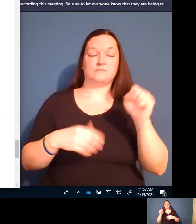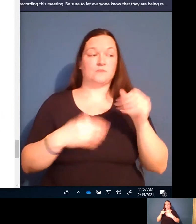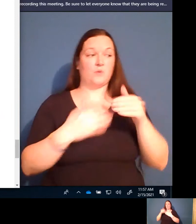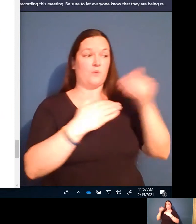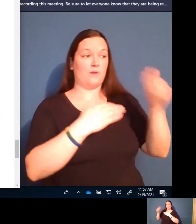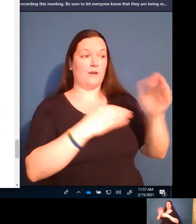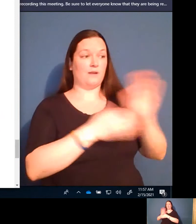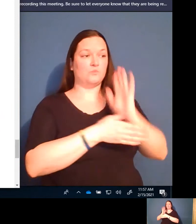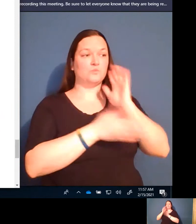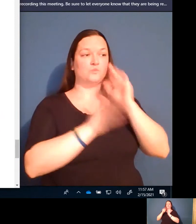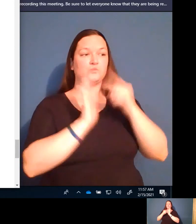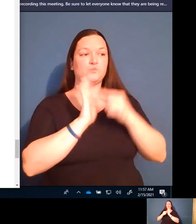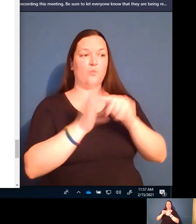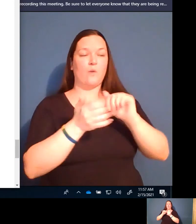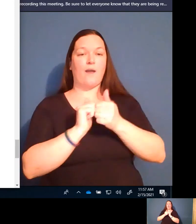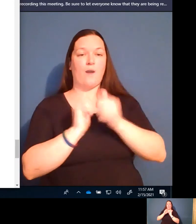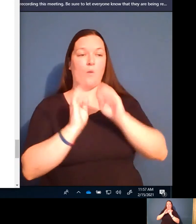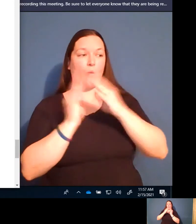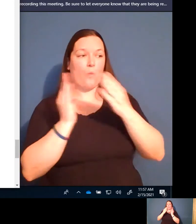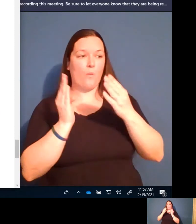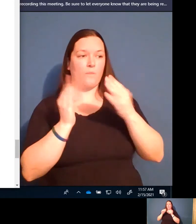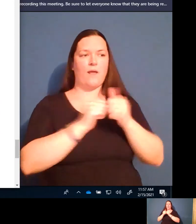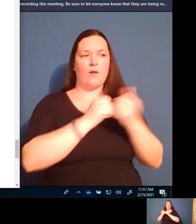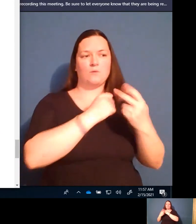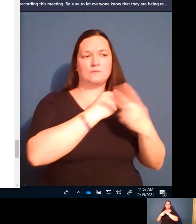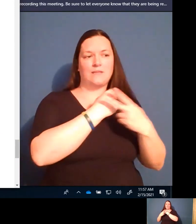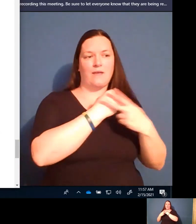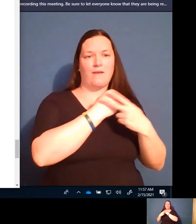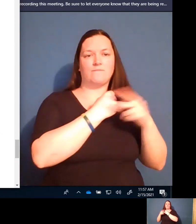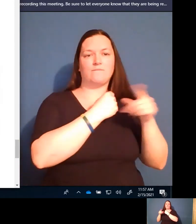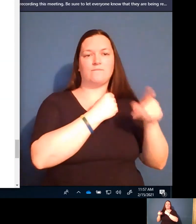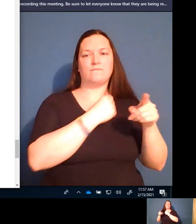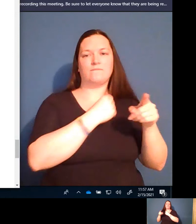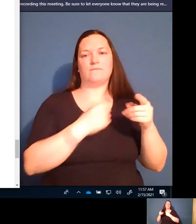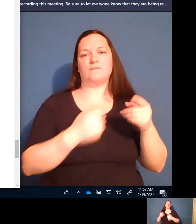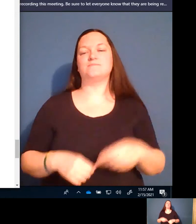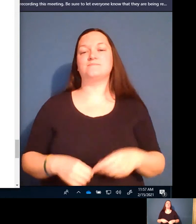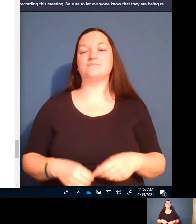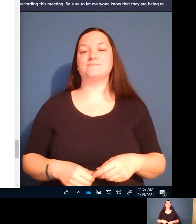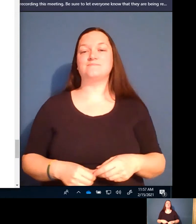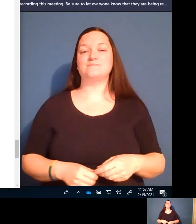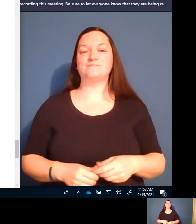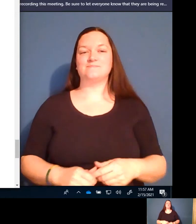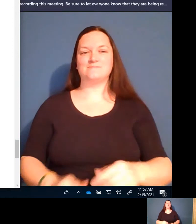save databases and objects.